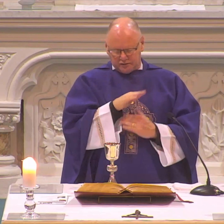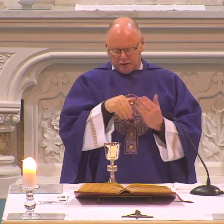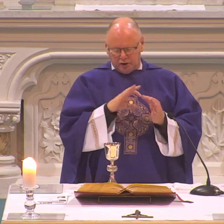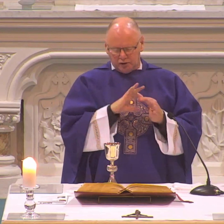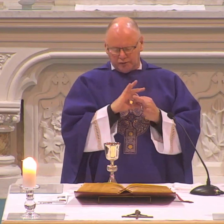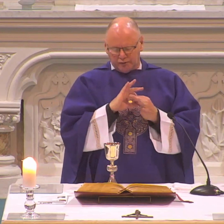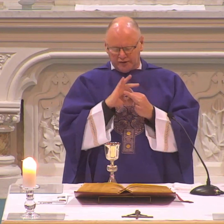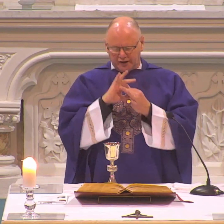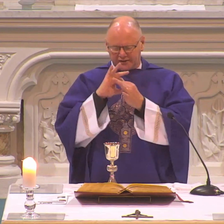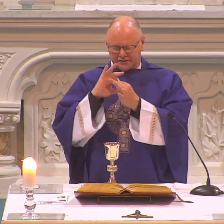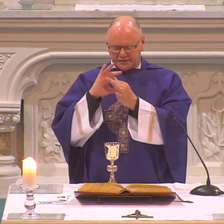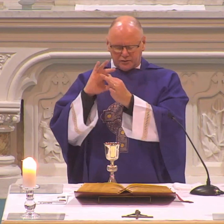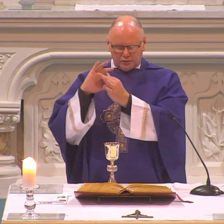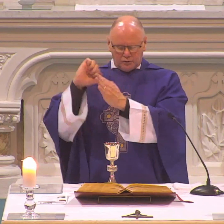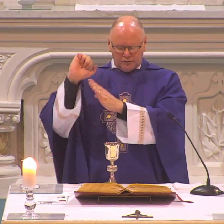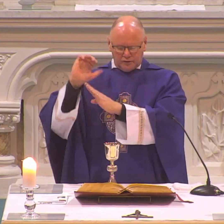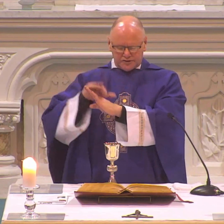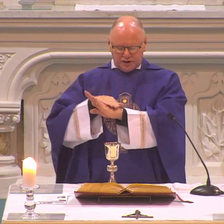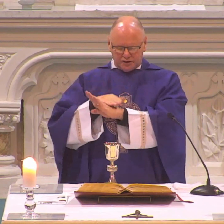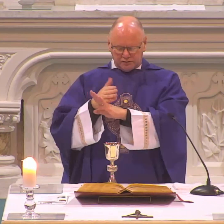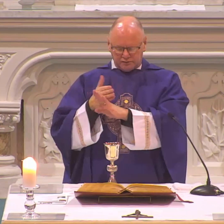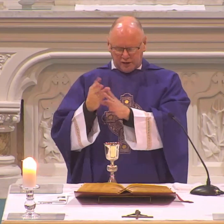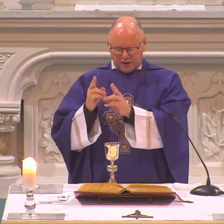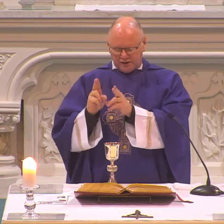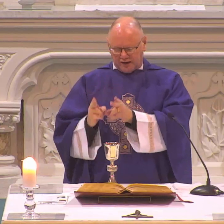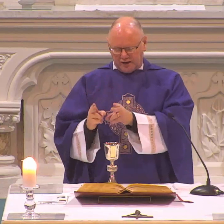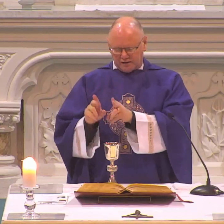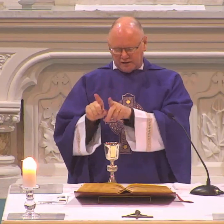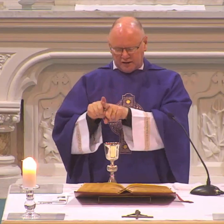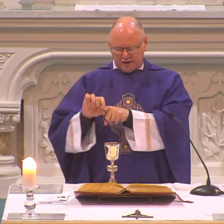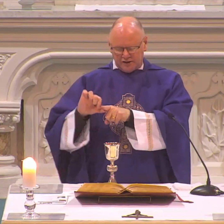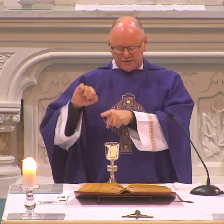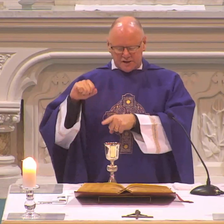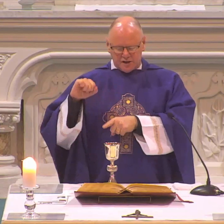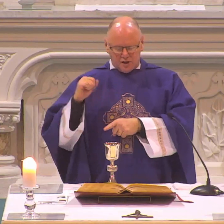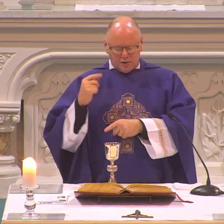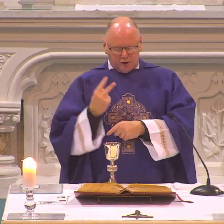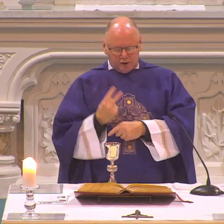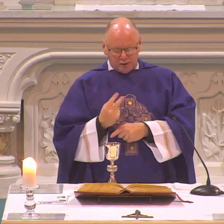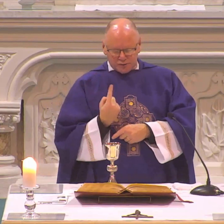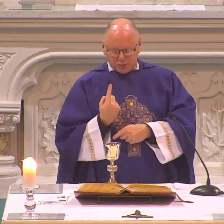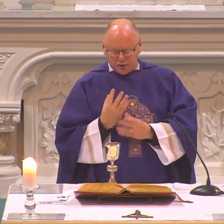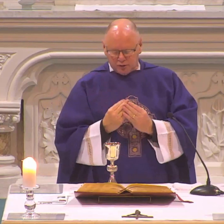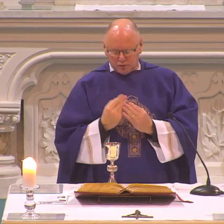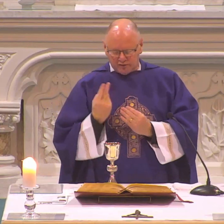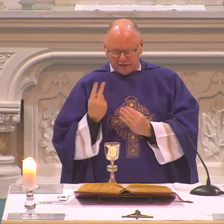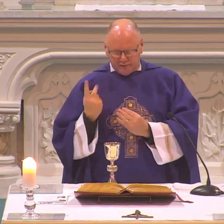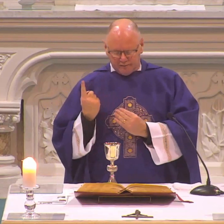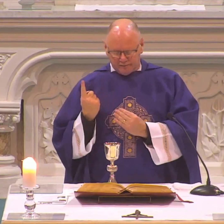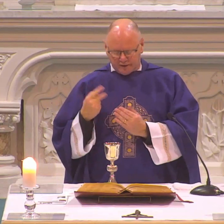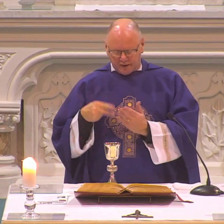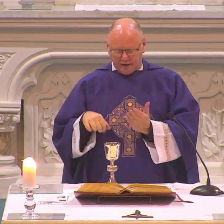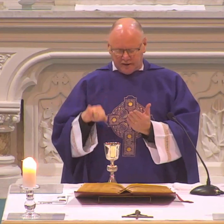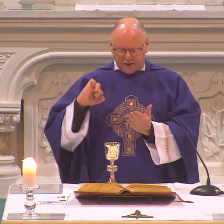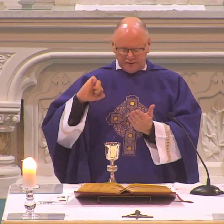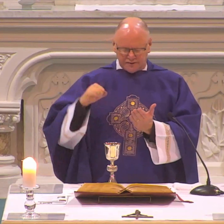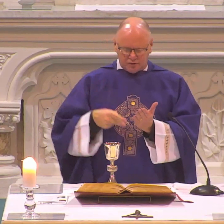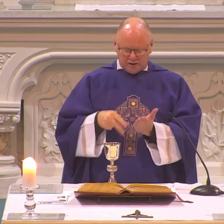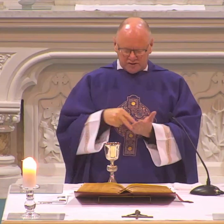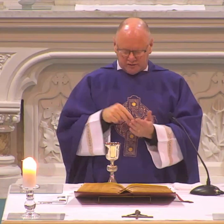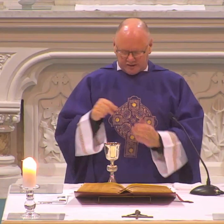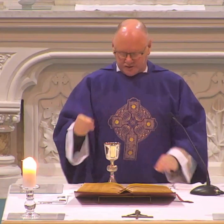and all who were united with your Son in a death like his may also be one with him in